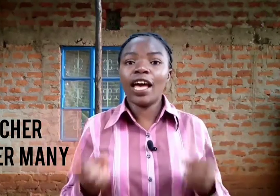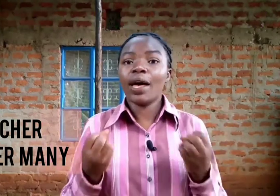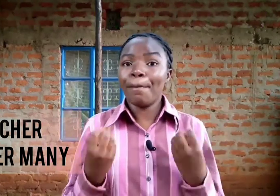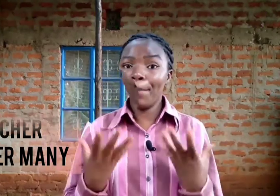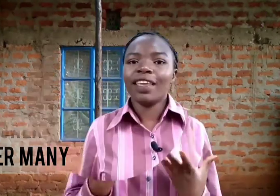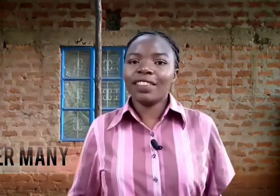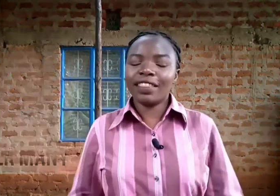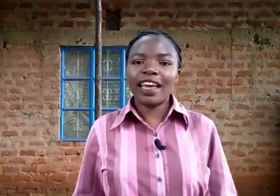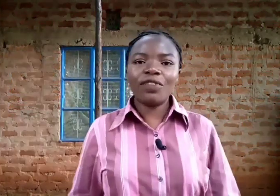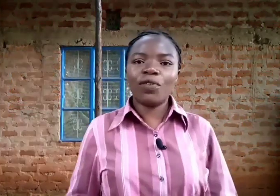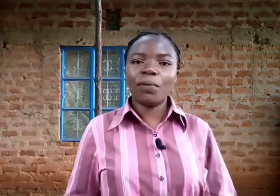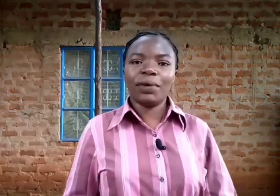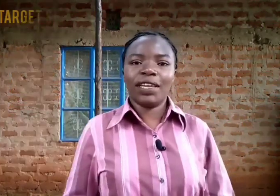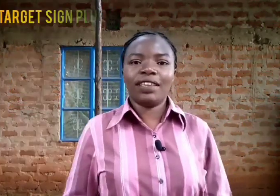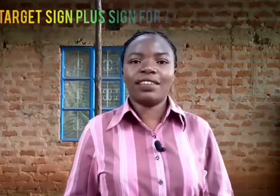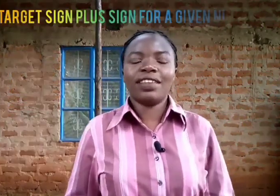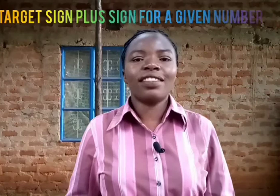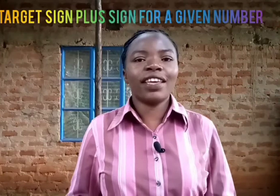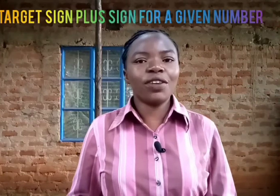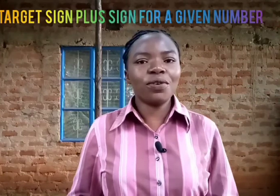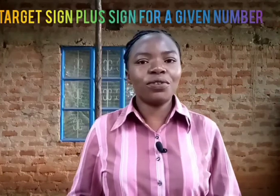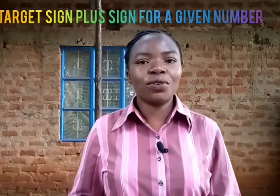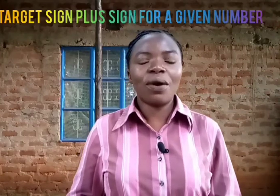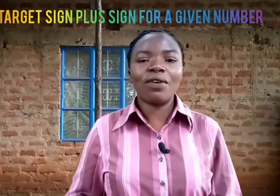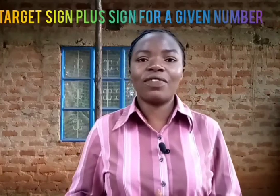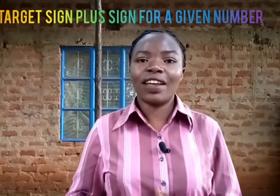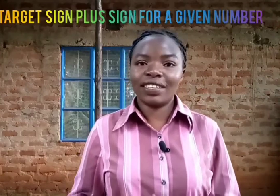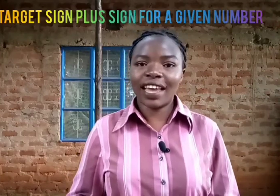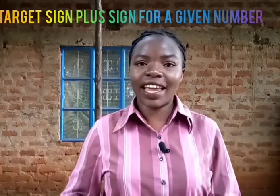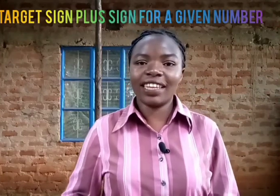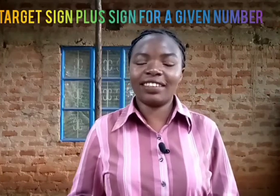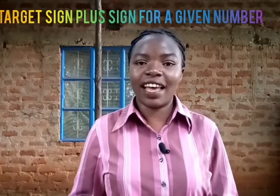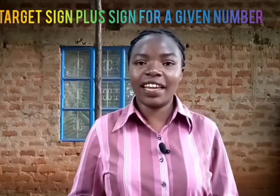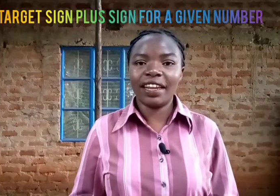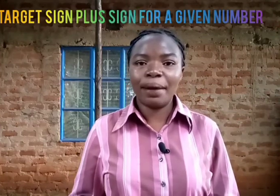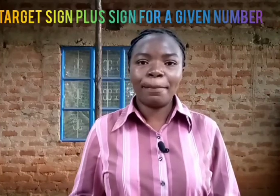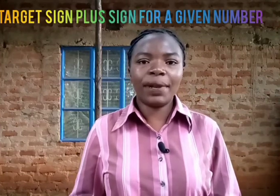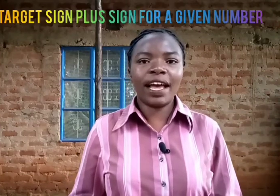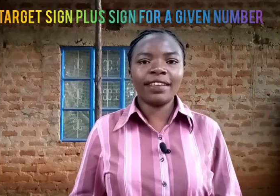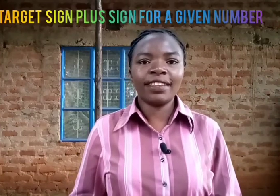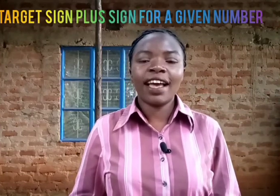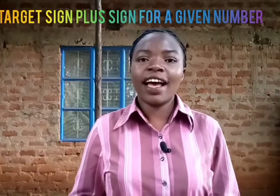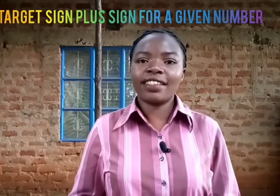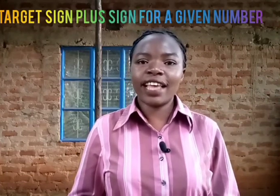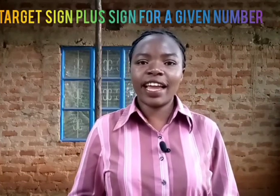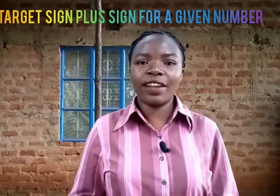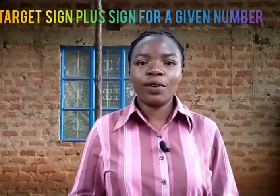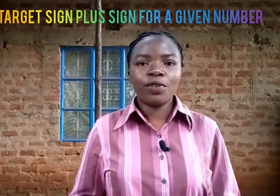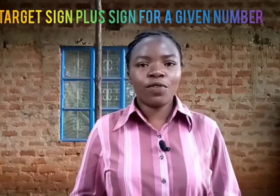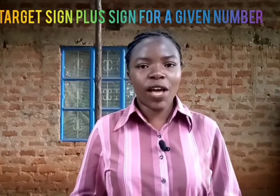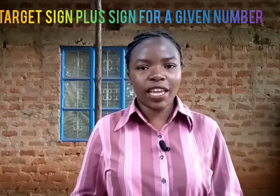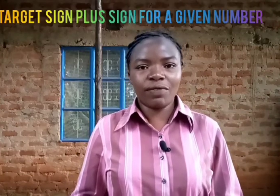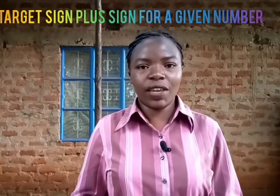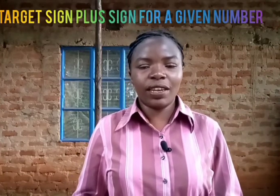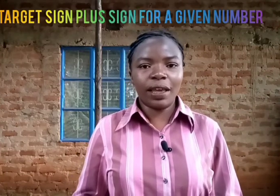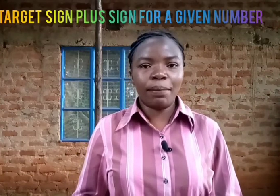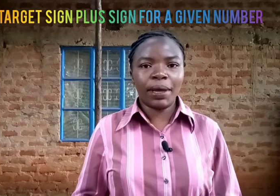The third form is the use of target sign plus a sign for a given number.